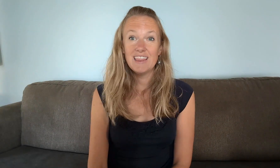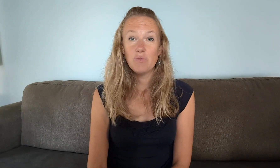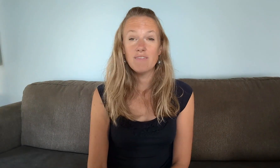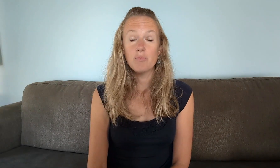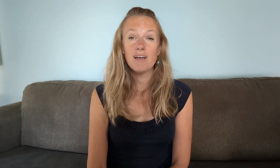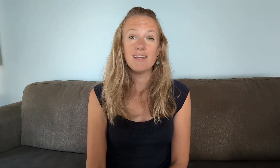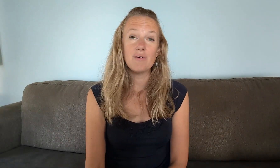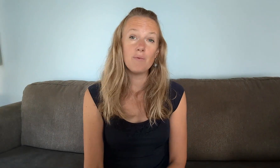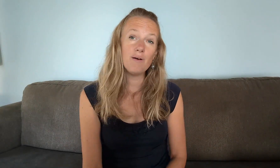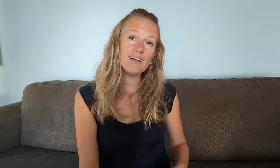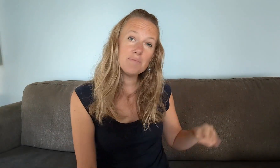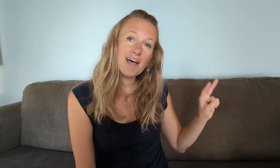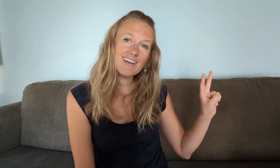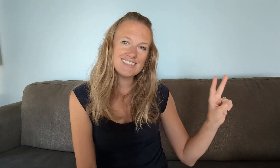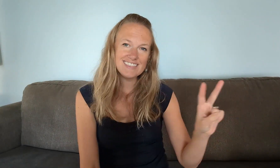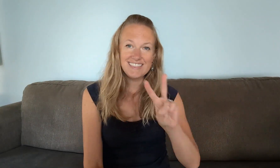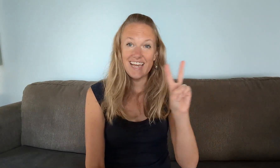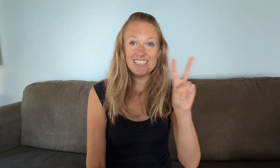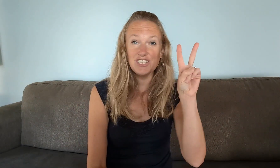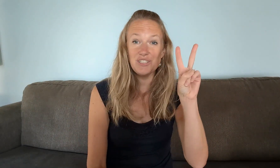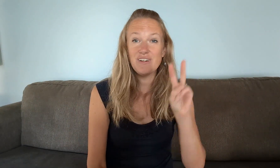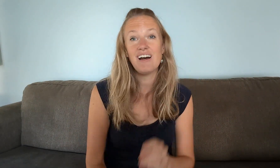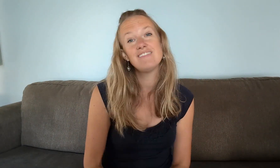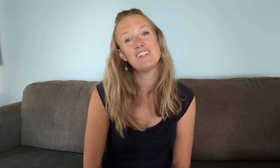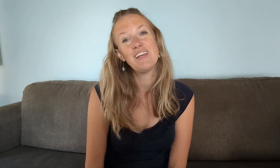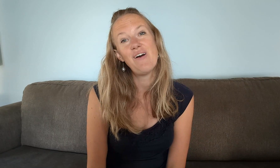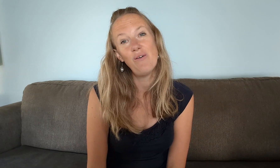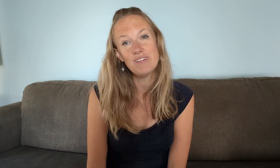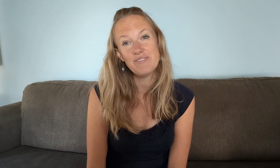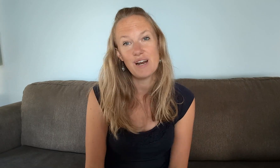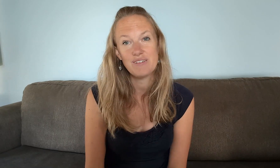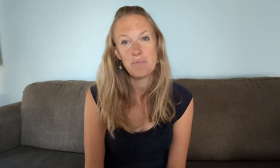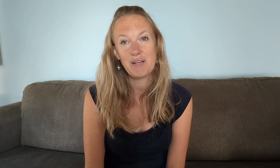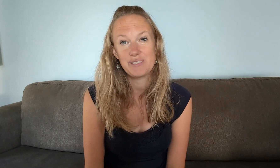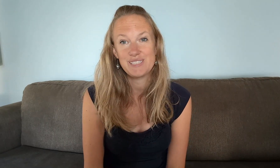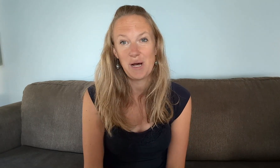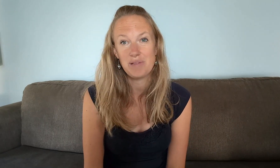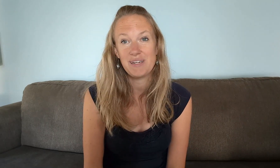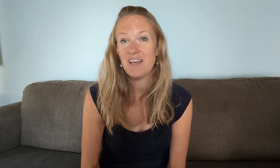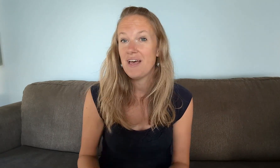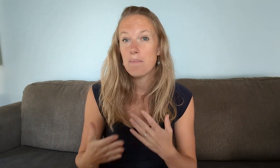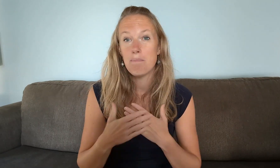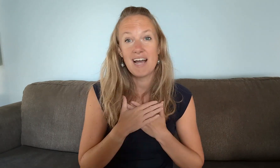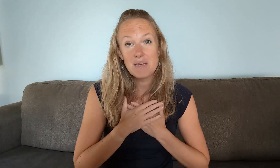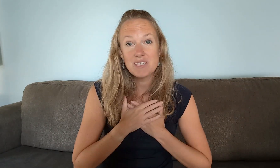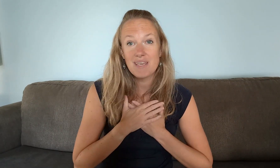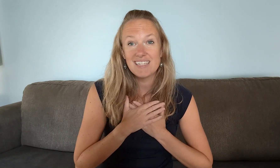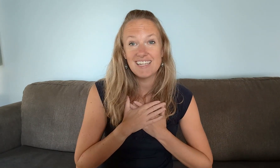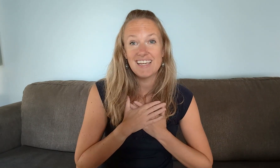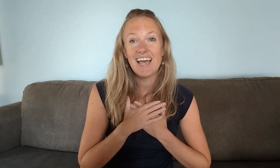Hello everyone and welcome back to day 2 of learning Holy Forever by Chris Tomlin. My name is Mandy and